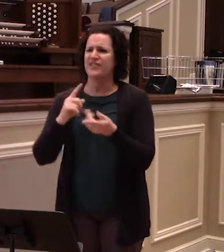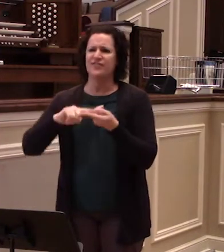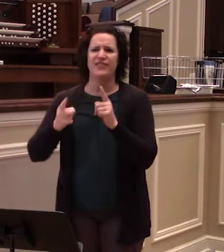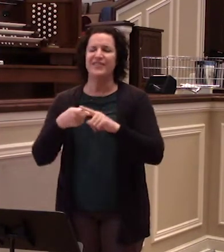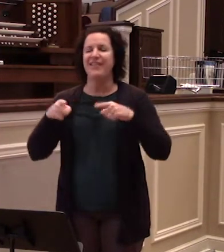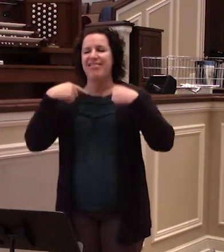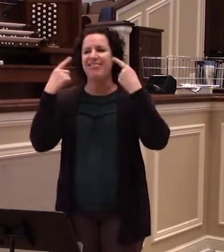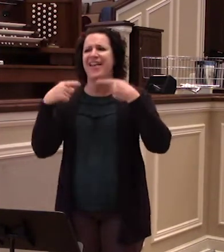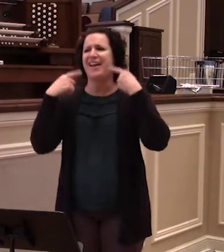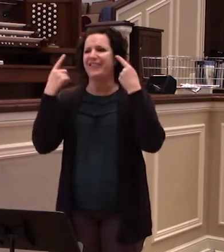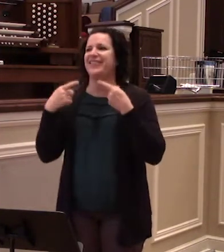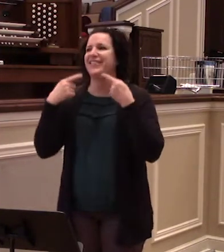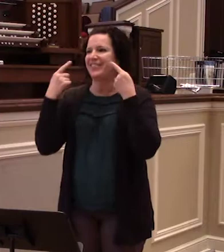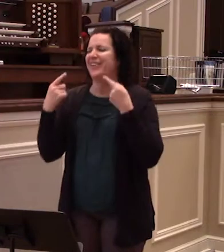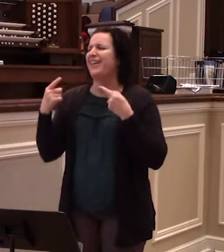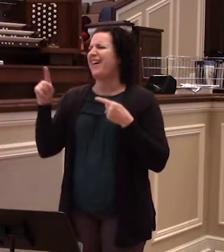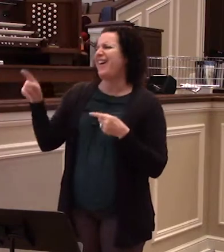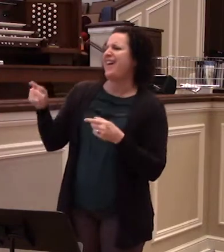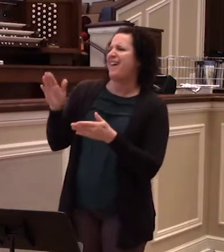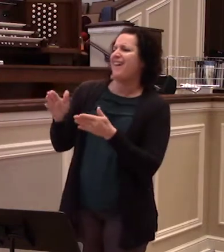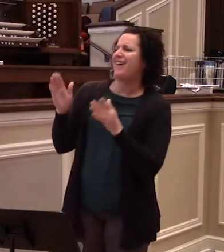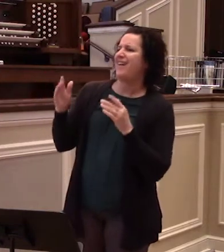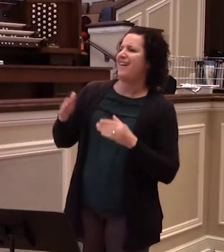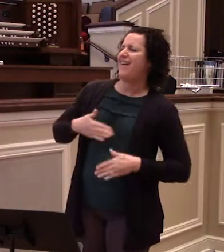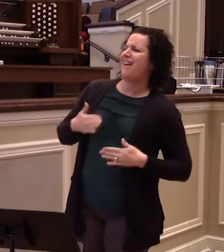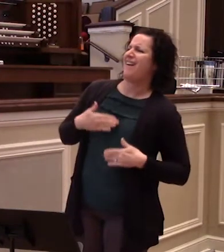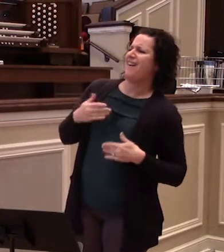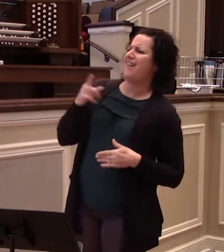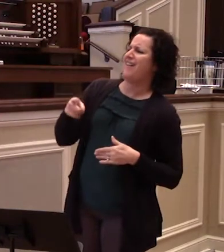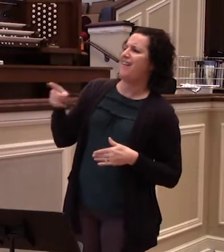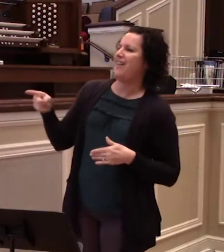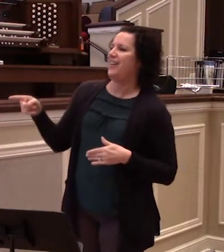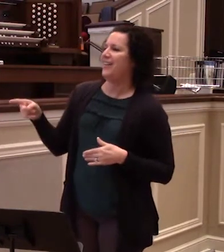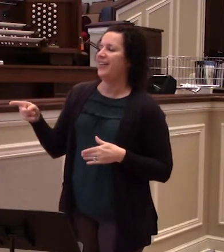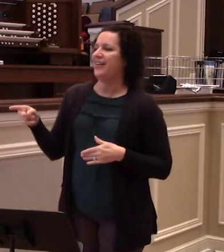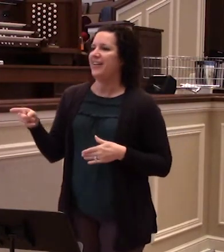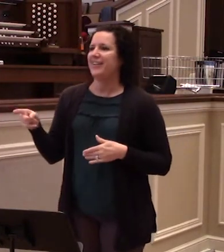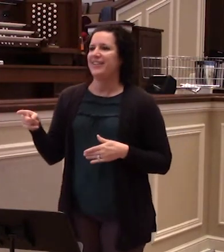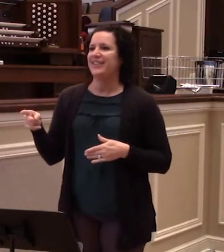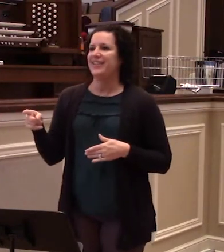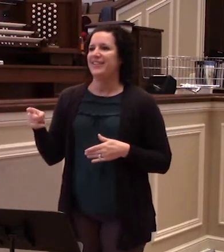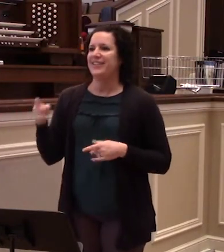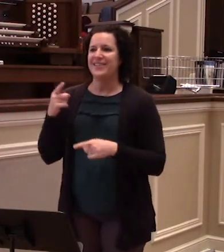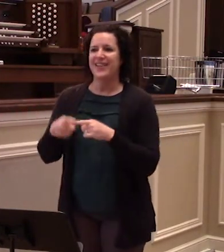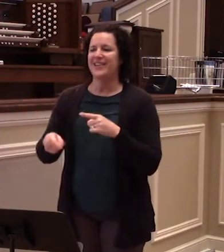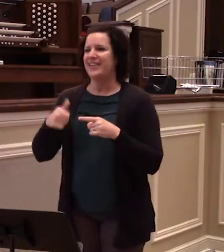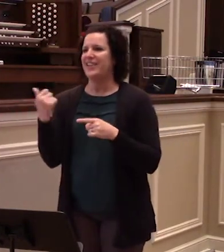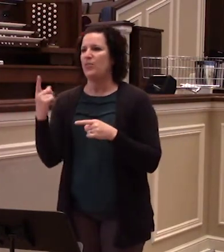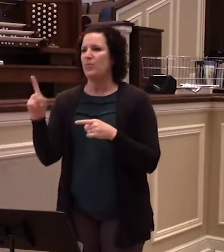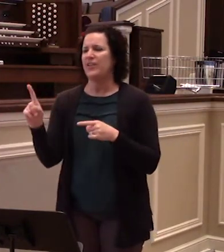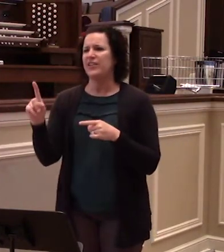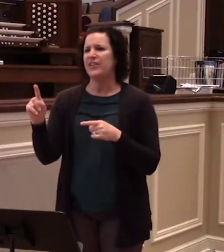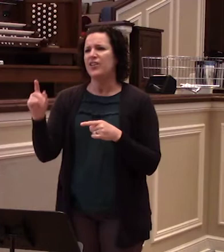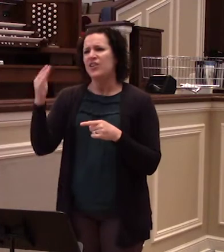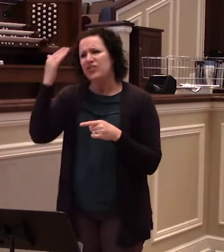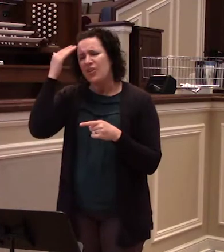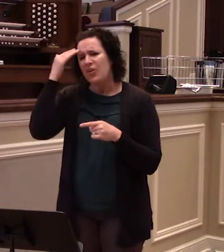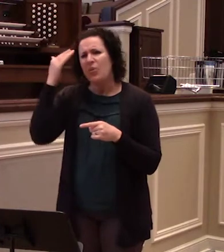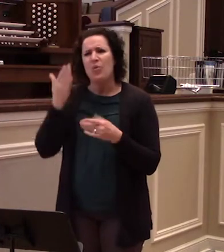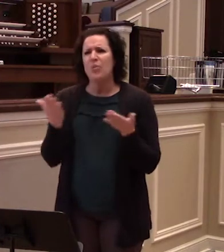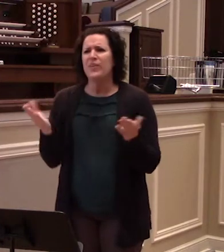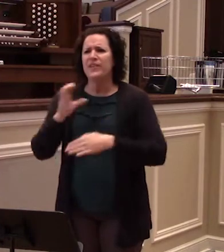Brown exclaims in a loud voice, "Isn't there anyone who knows what Christmas is all